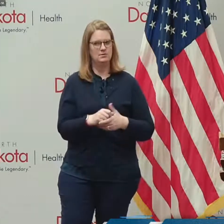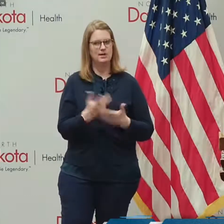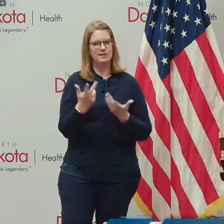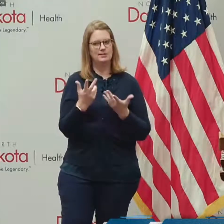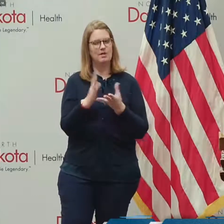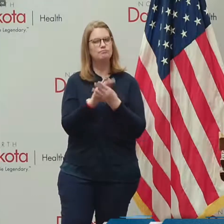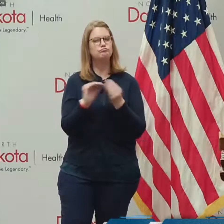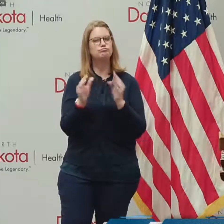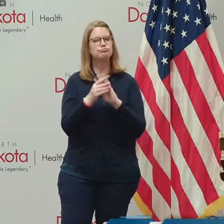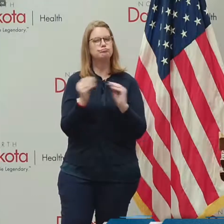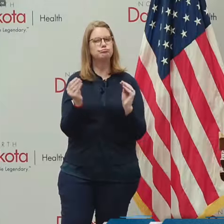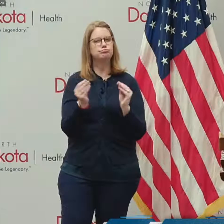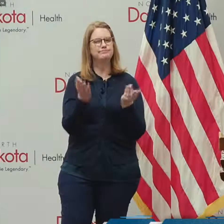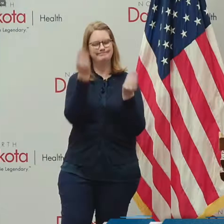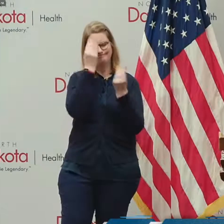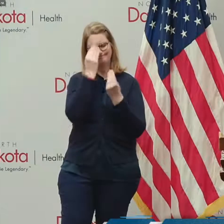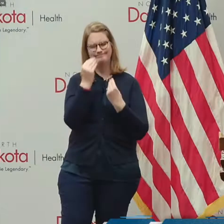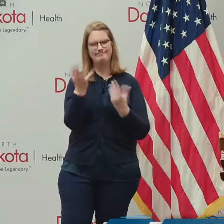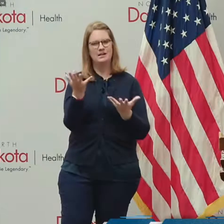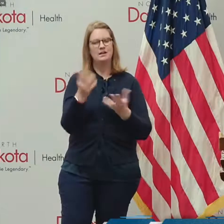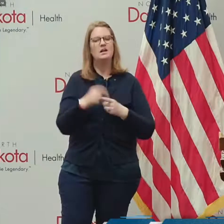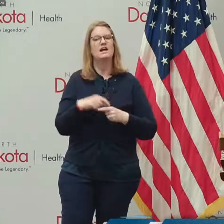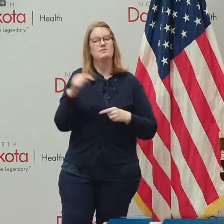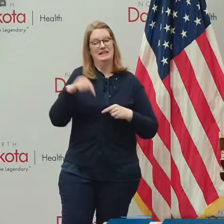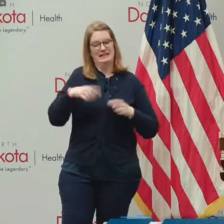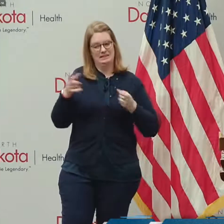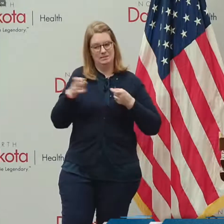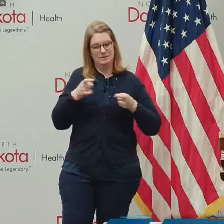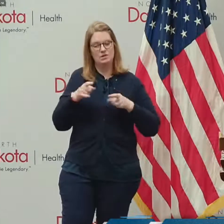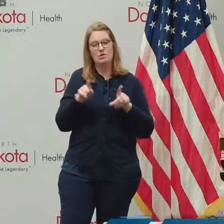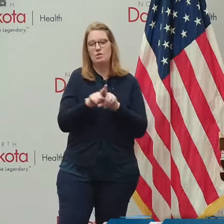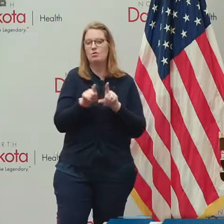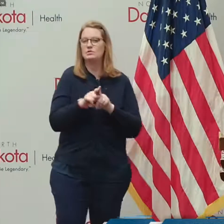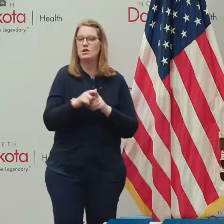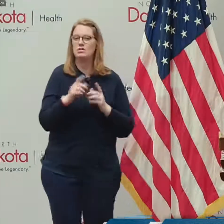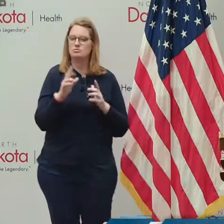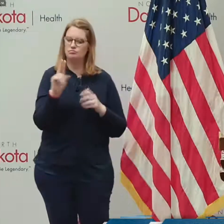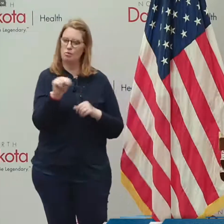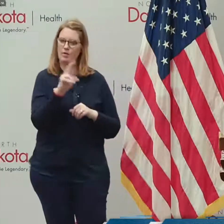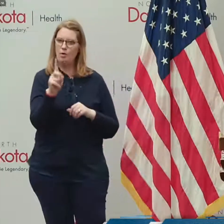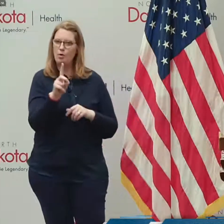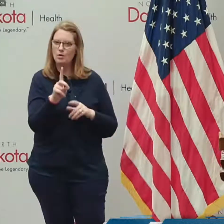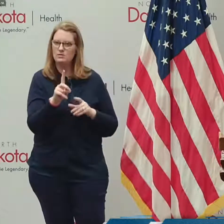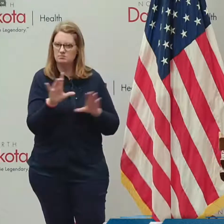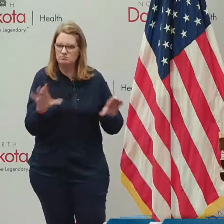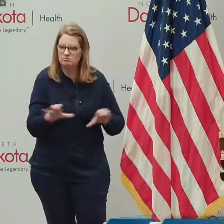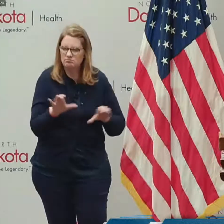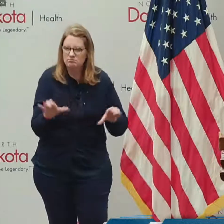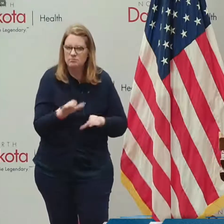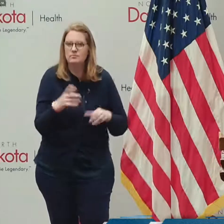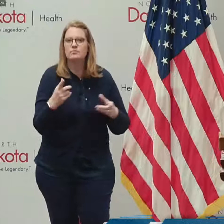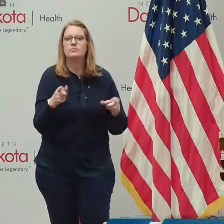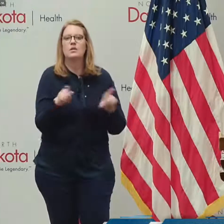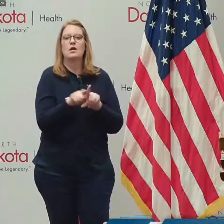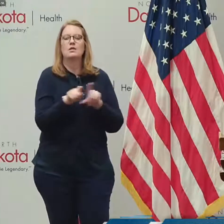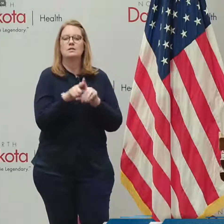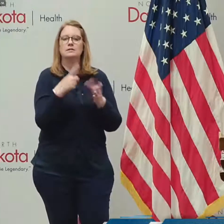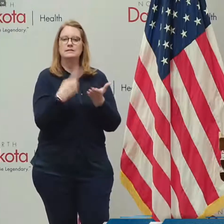stories about what this administration has done and what North Dakota is doing, particularly in that case, talking about